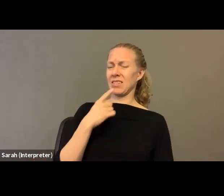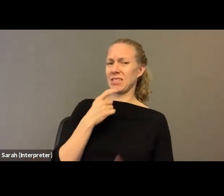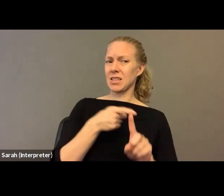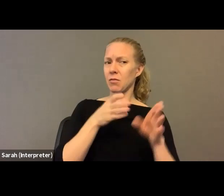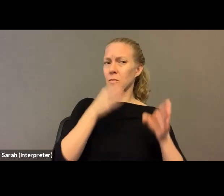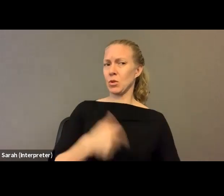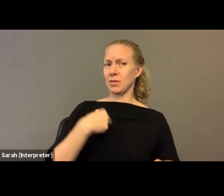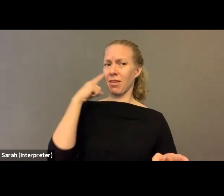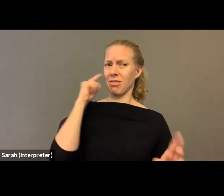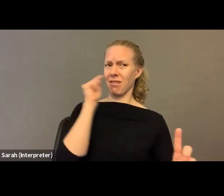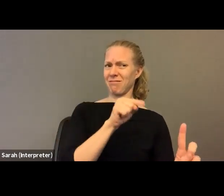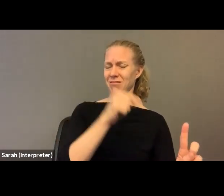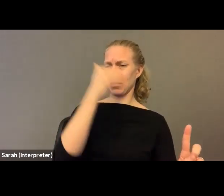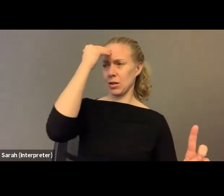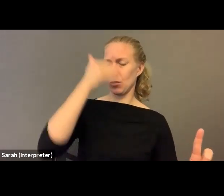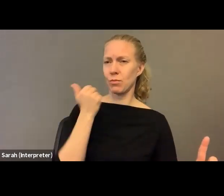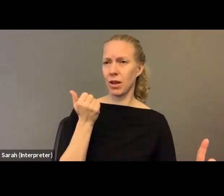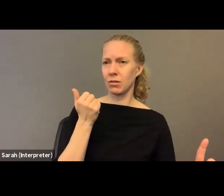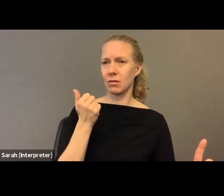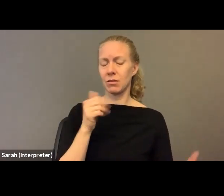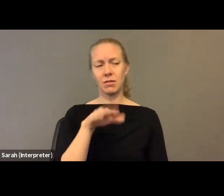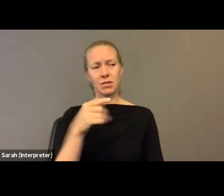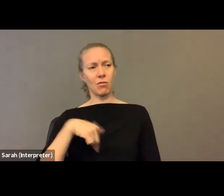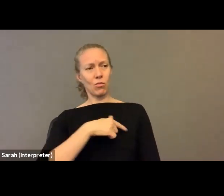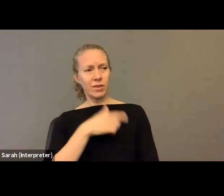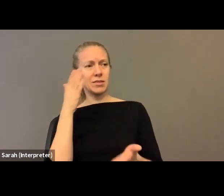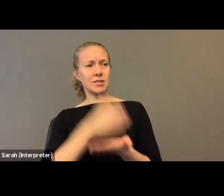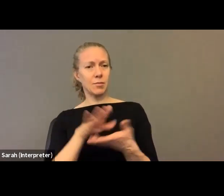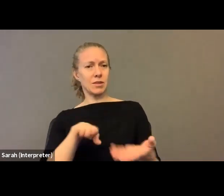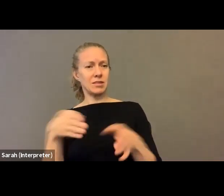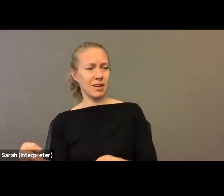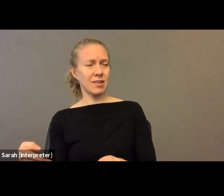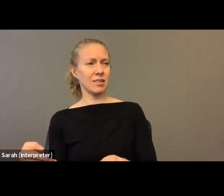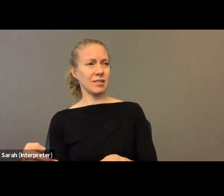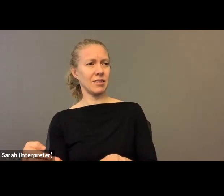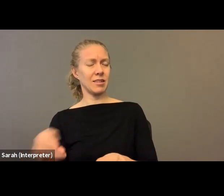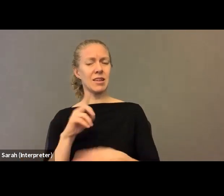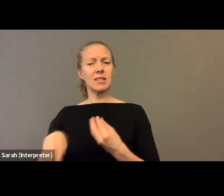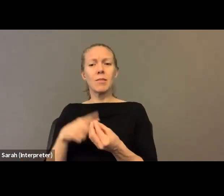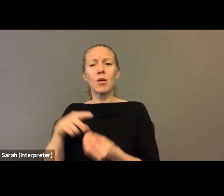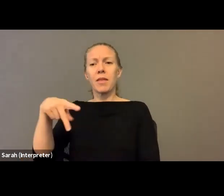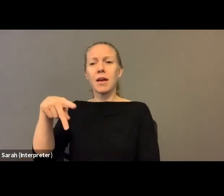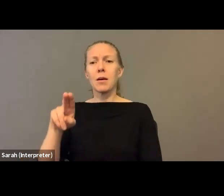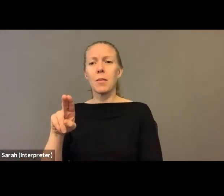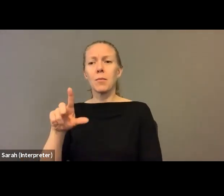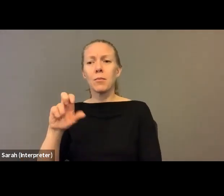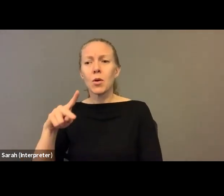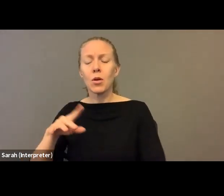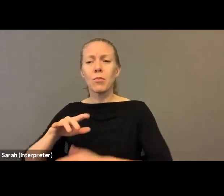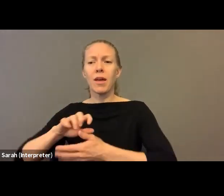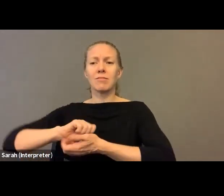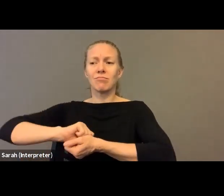stopped dying? It's a matter of the pulp and the rendering, how to read what lies beneath the papery